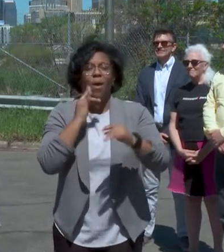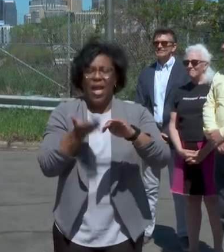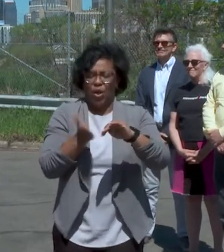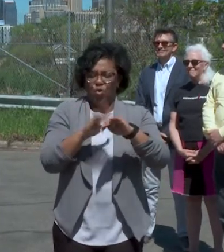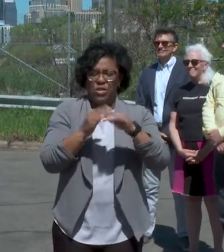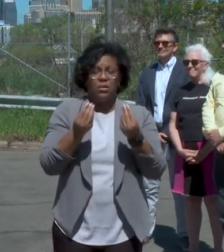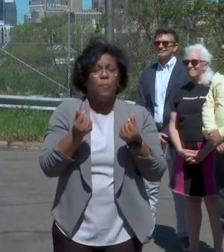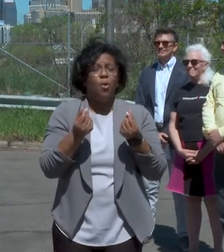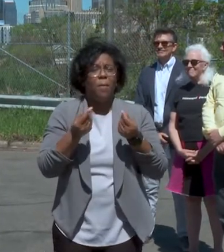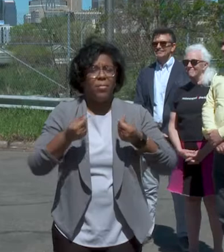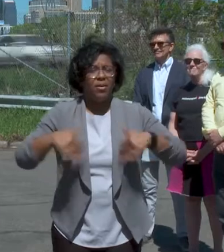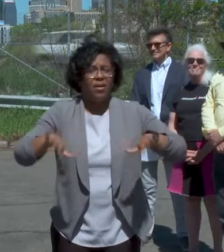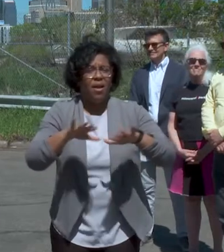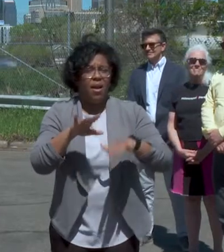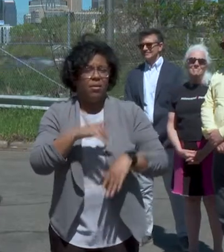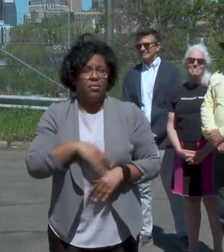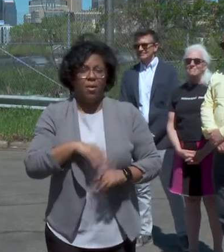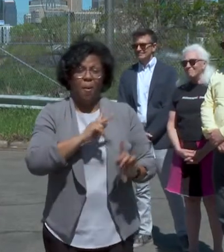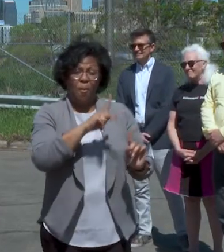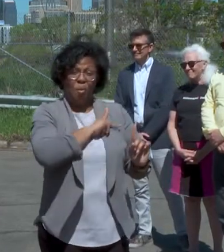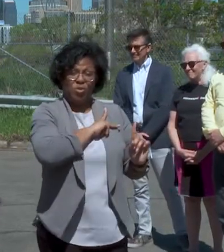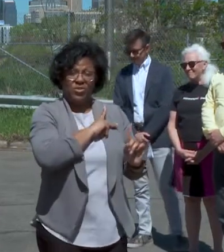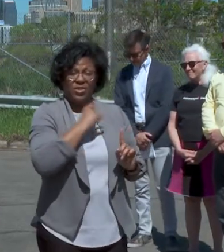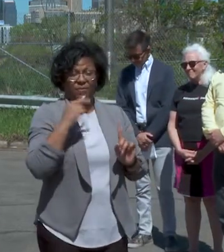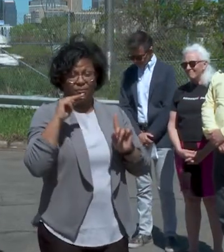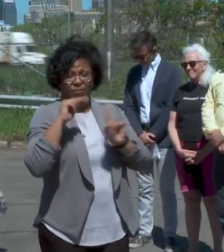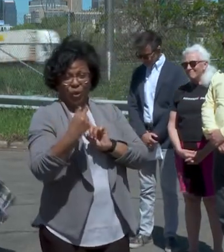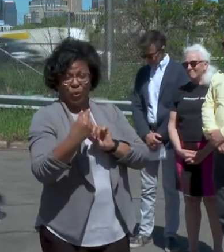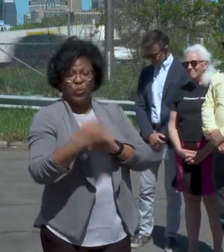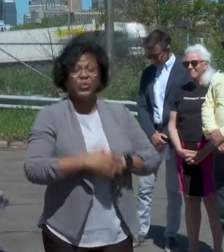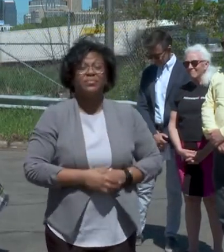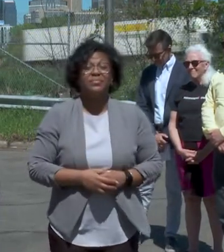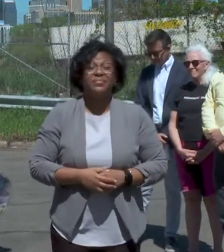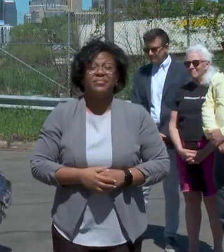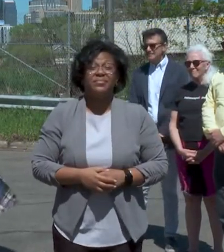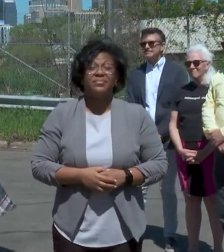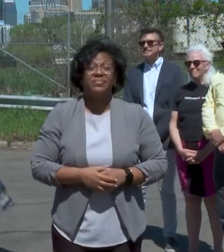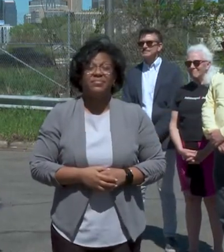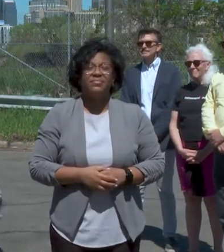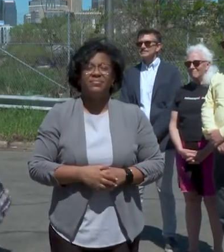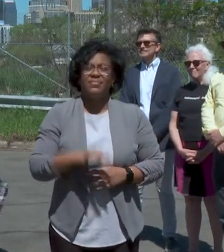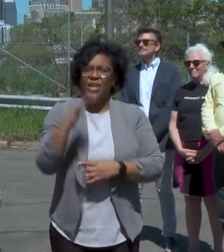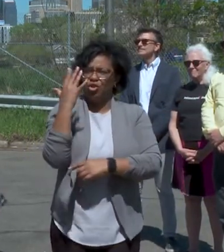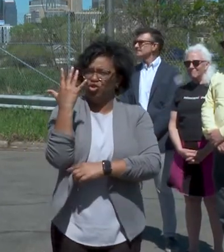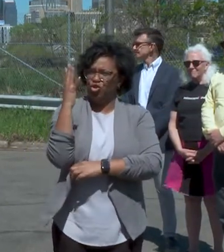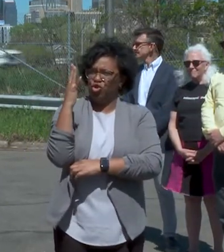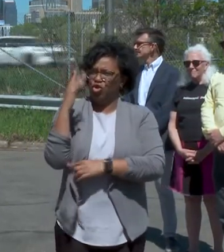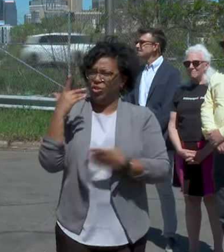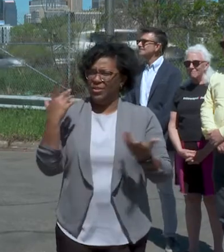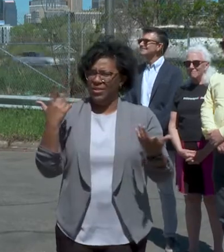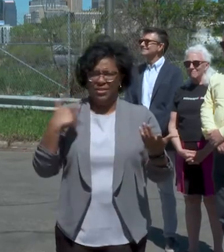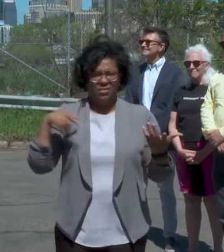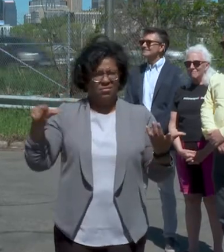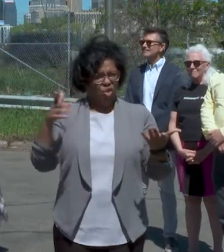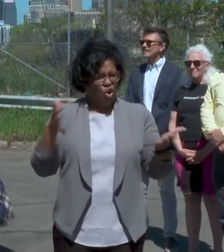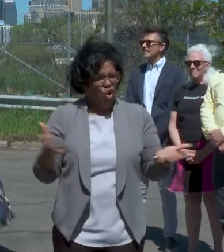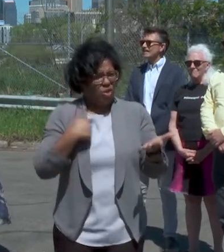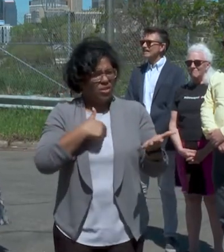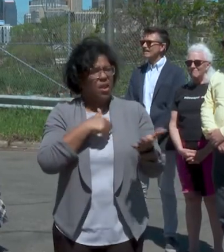level, as we all know, that the trees get us outside to be more active. And